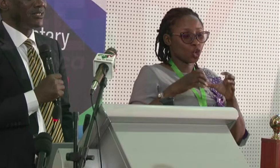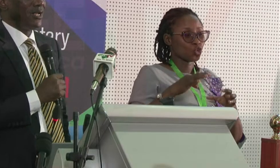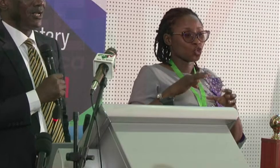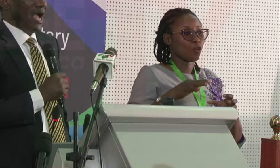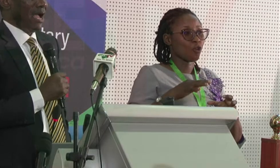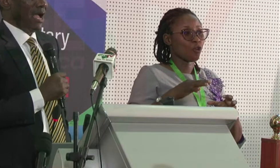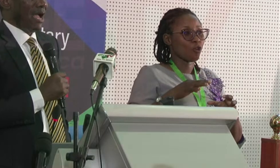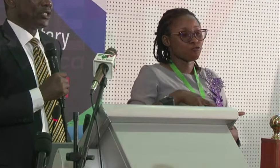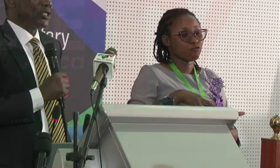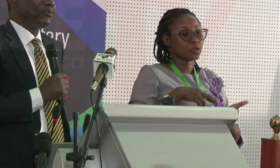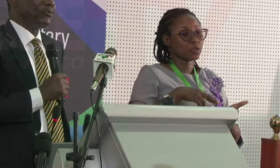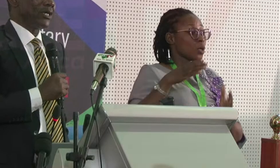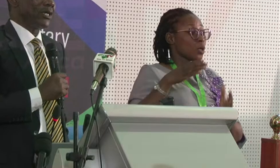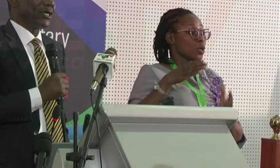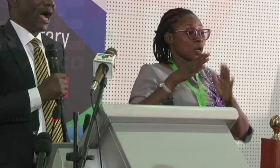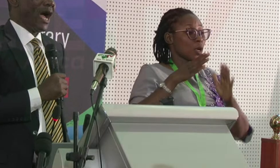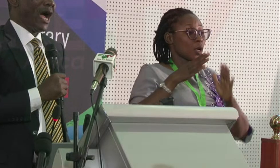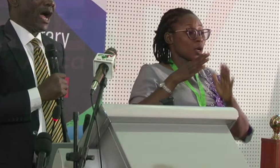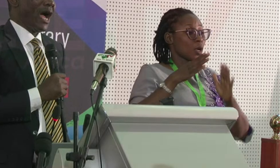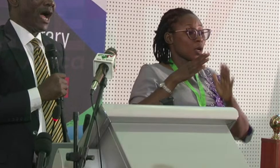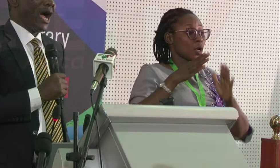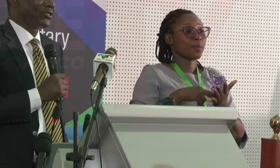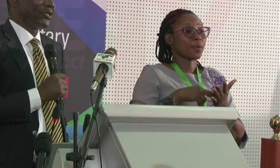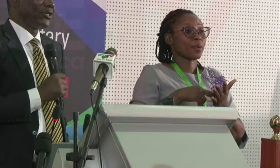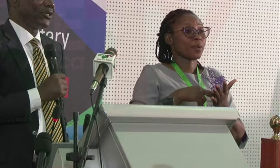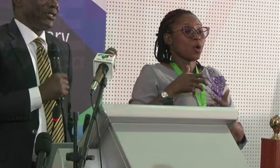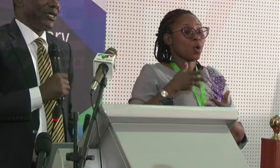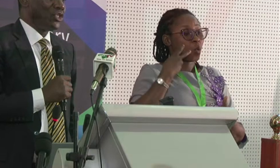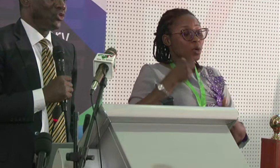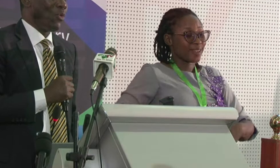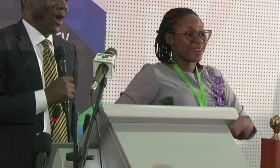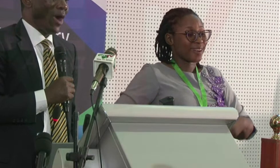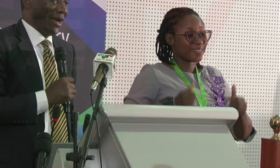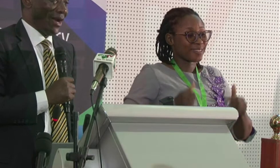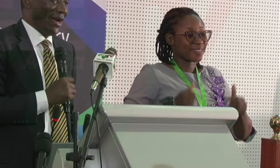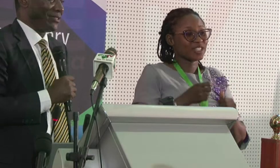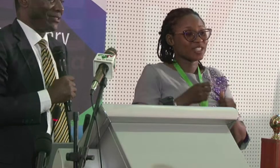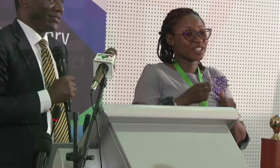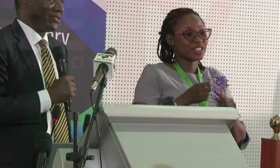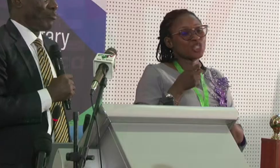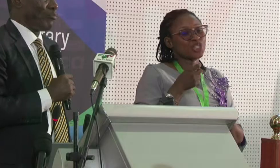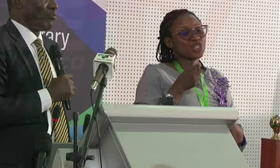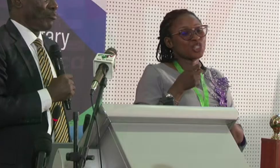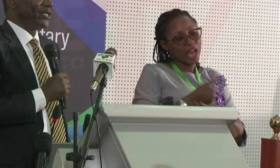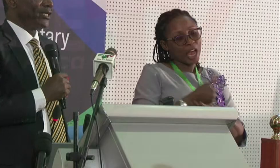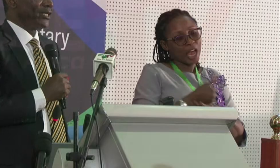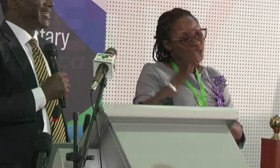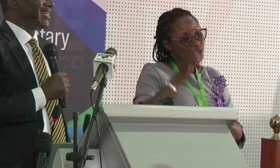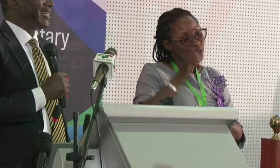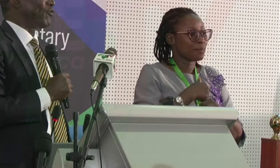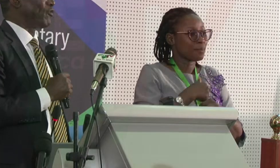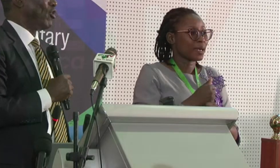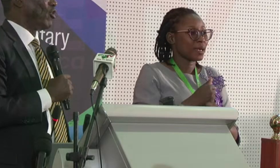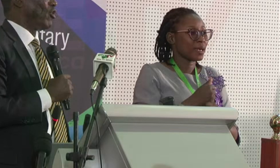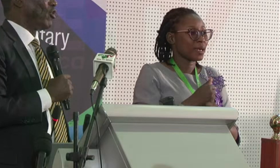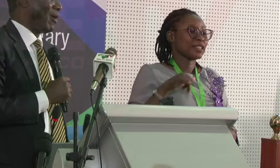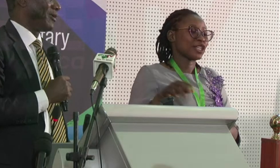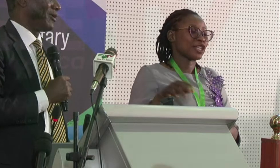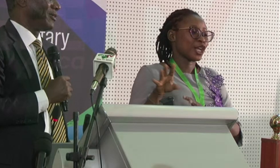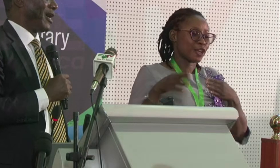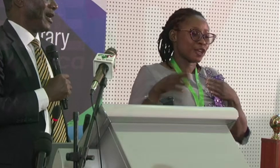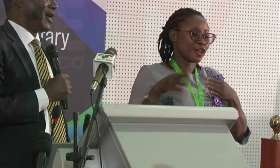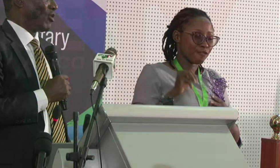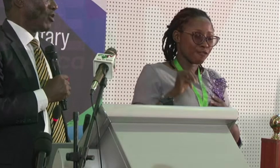made abusing the House, and the House issued a warrant purportedly as part of its oversight